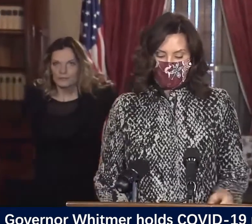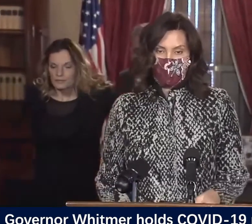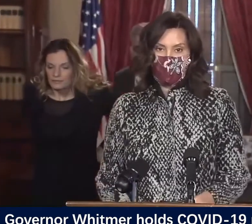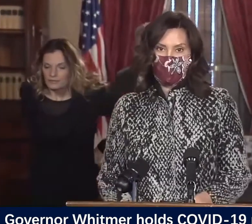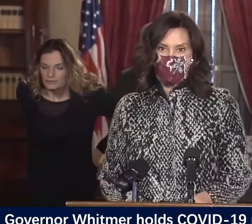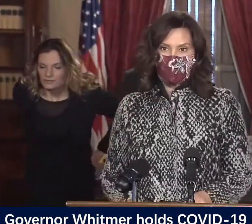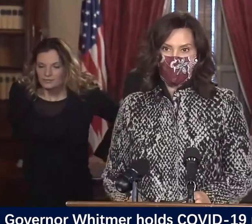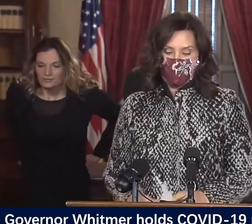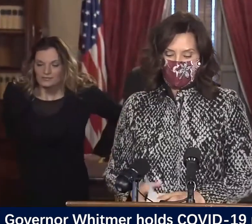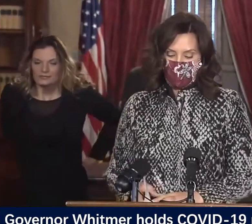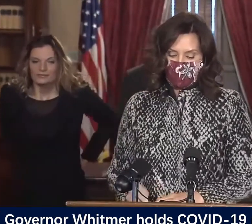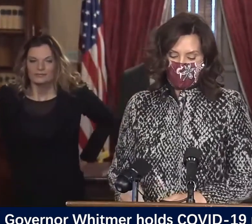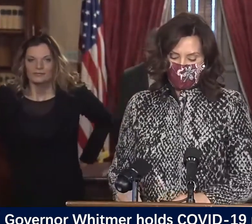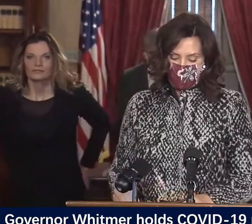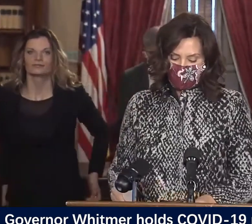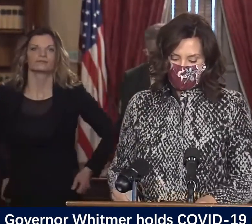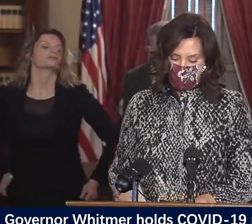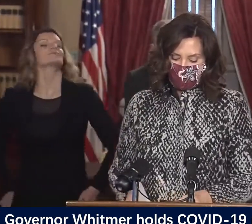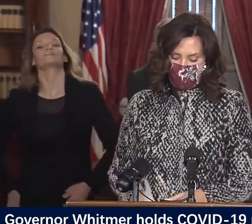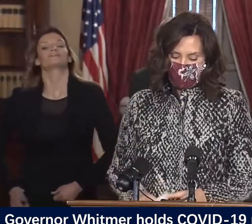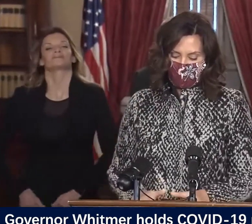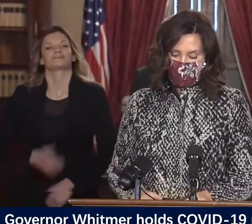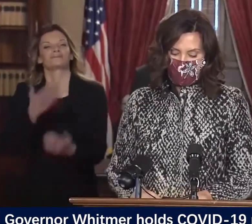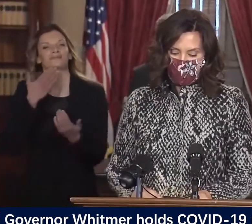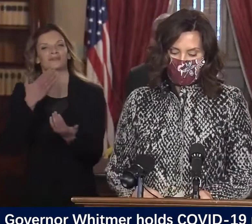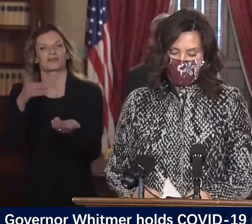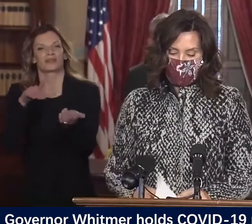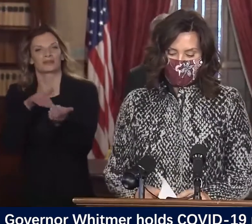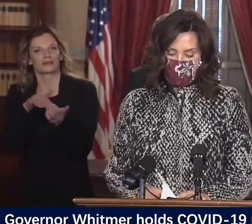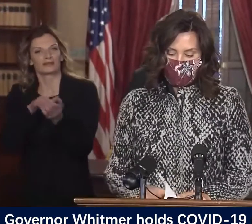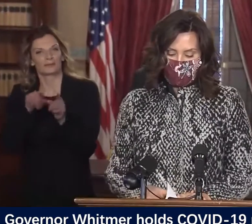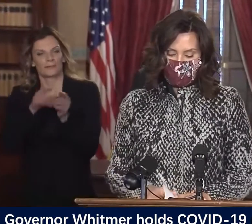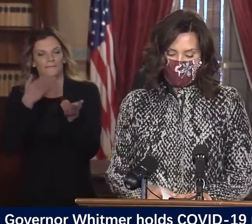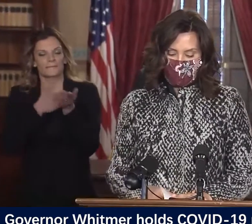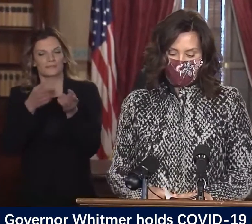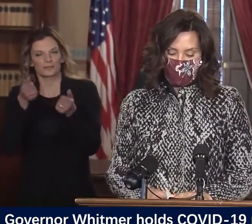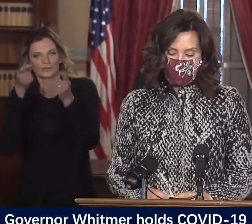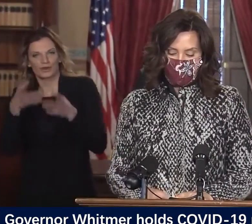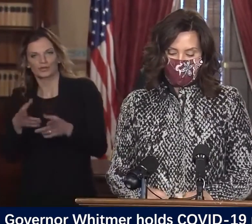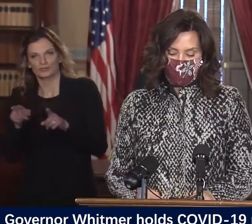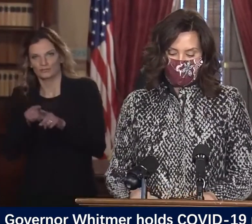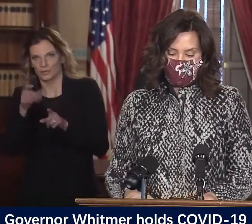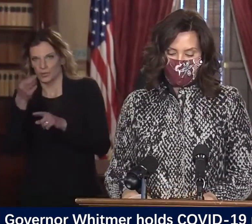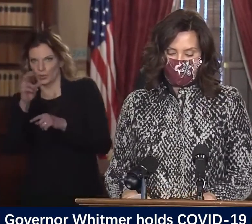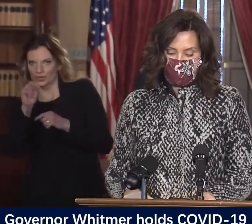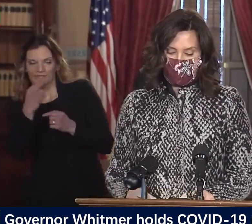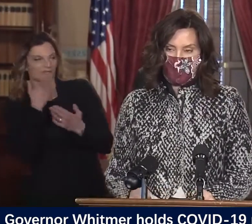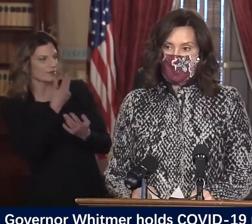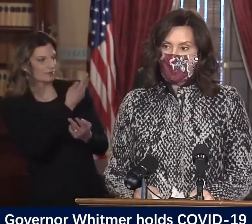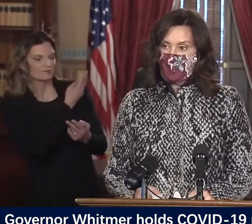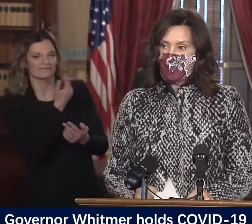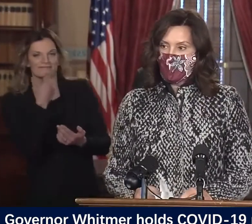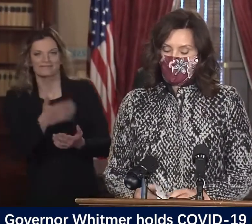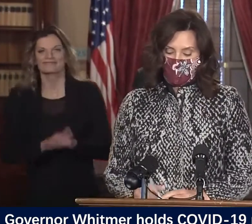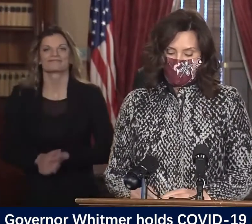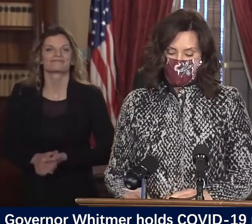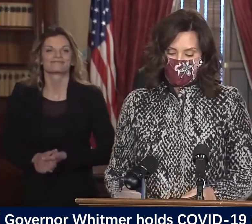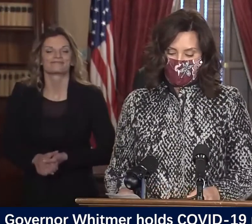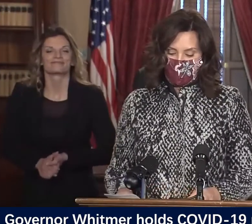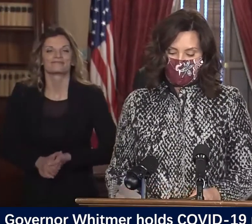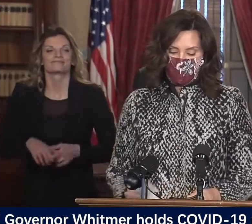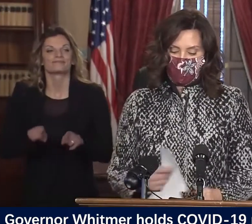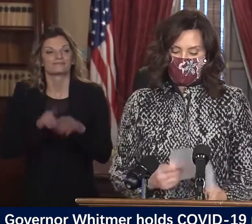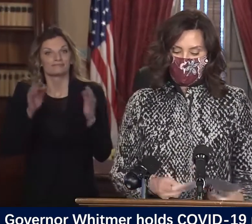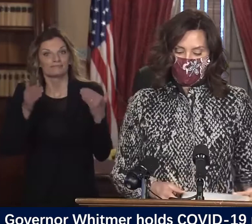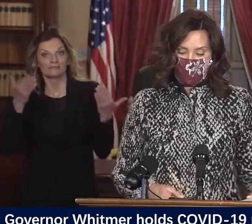Thank you, Dr. Caldoun and Director Gordon. With that, I am happy to open it up for some questions, and certainly Director